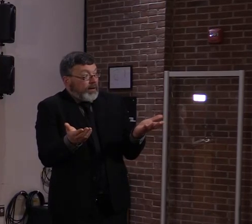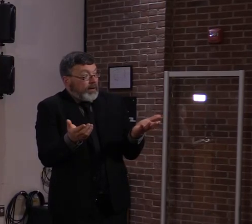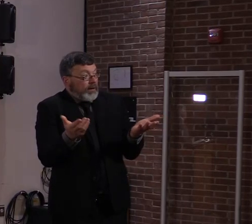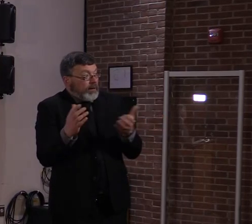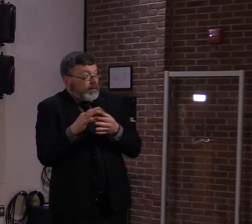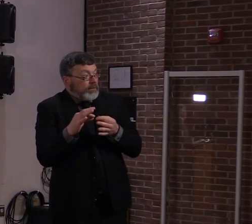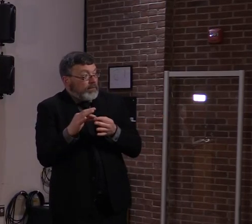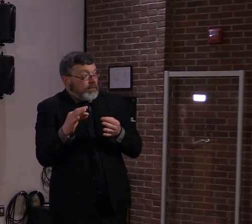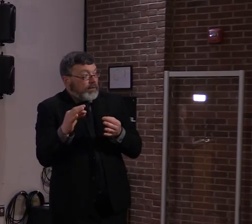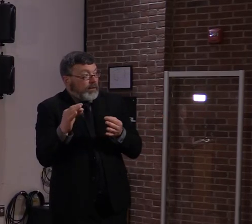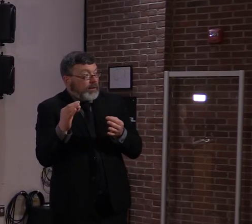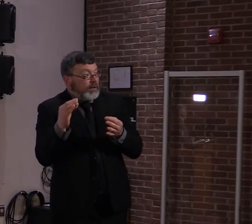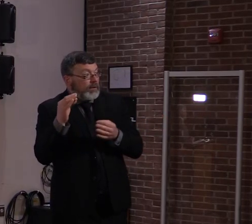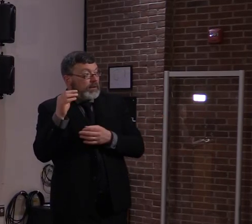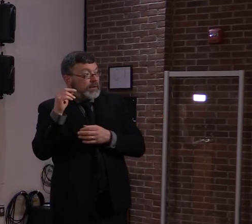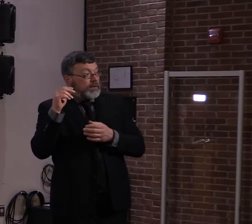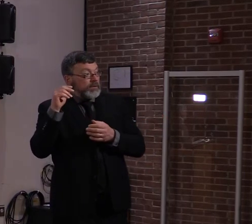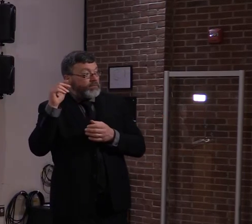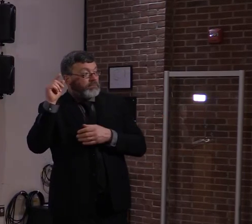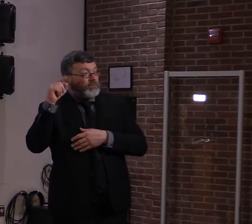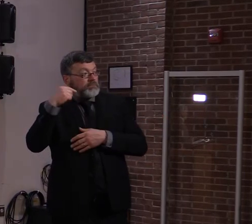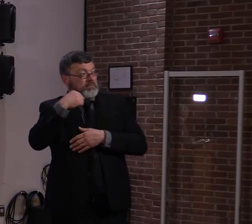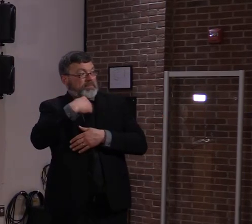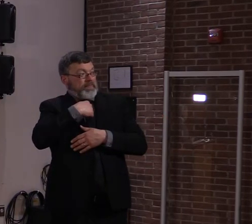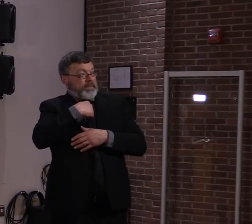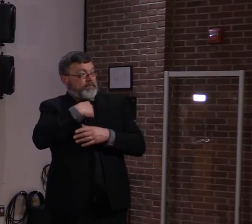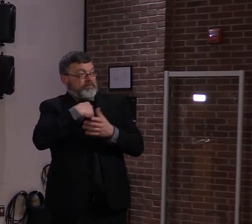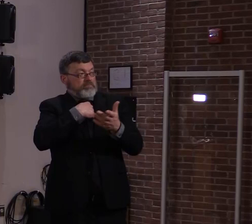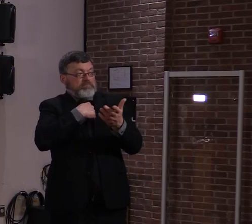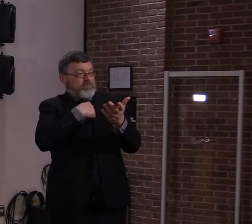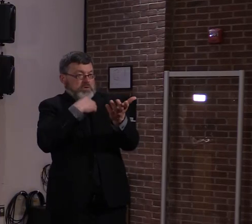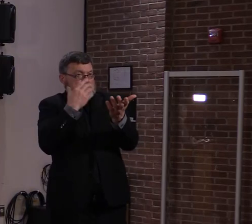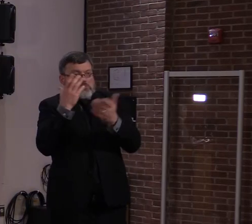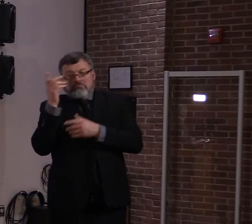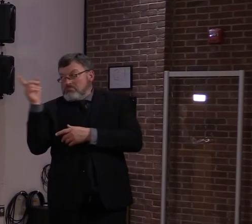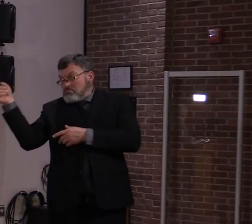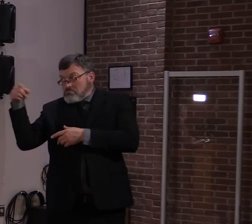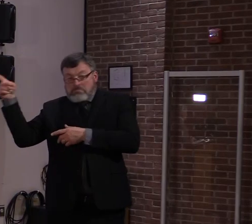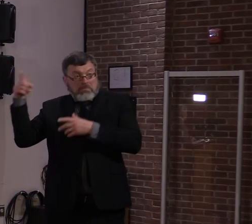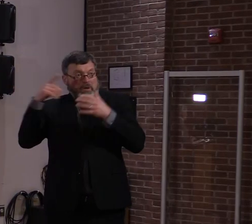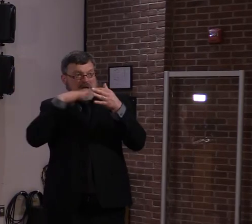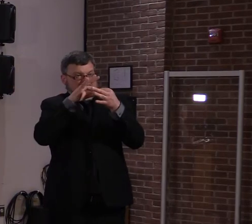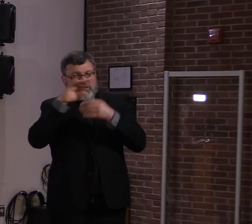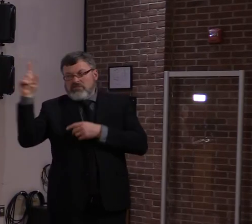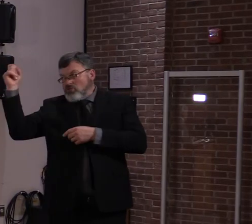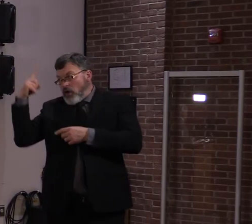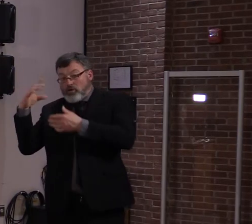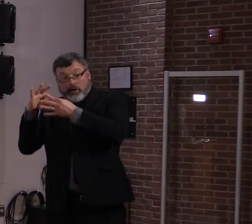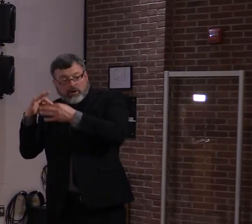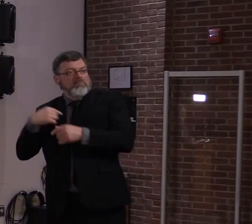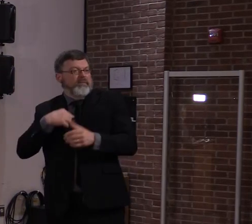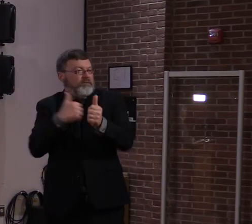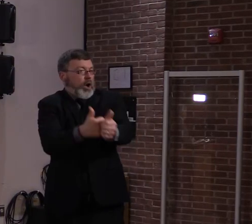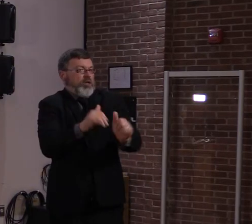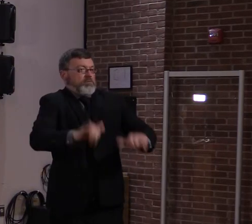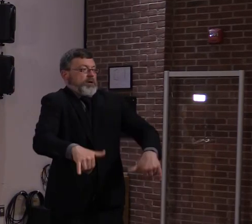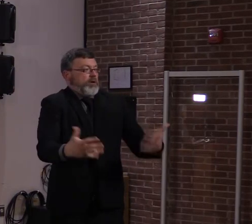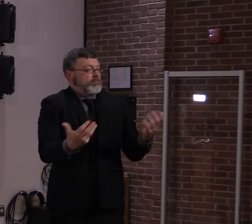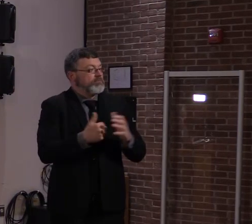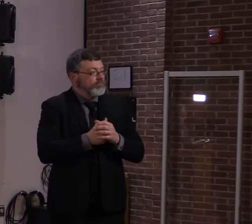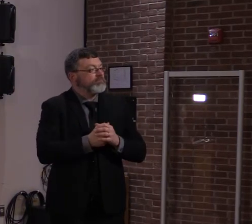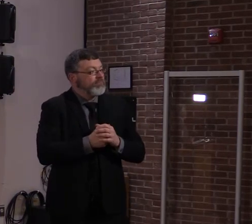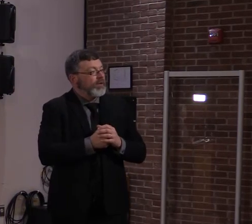think generally acceptance from the legislature on this one-year transition plan. As I said in my